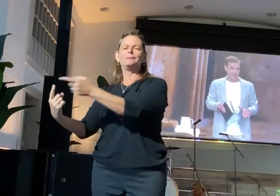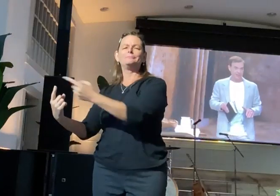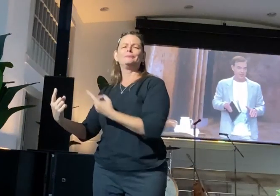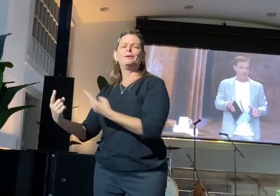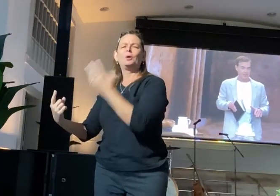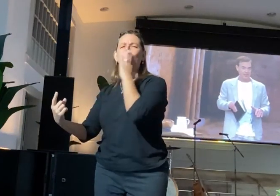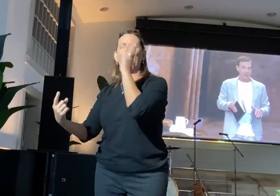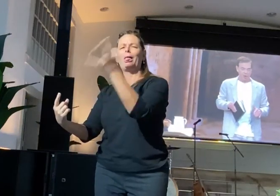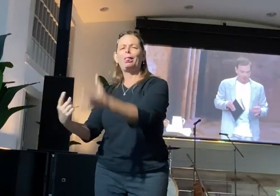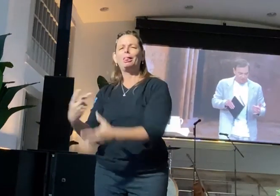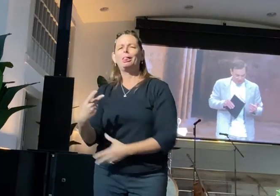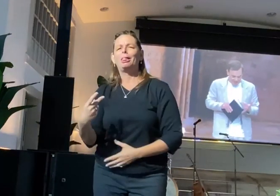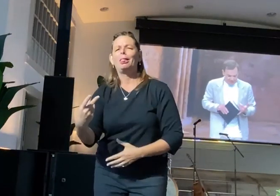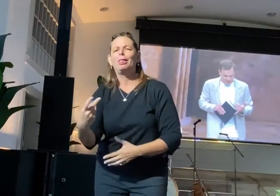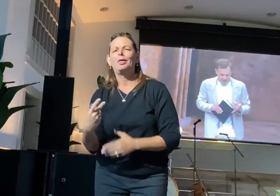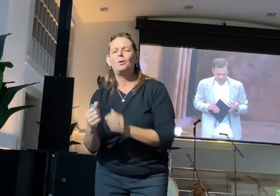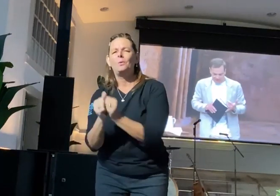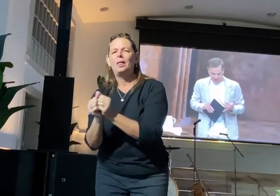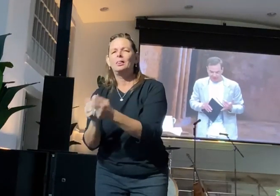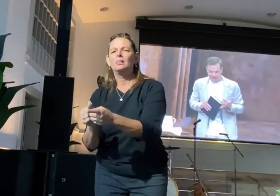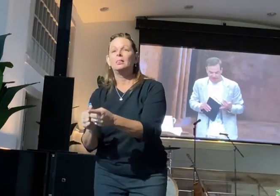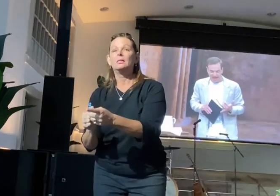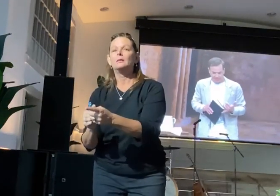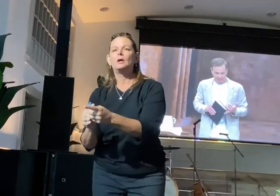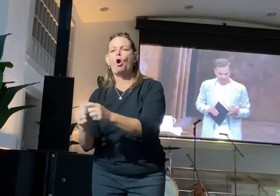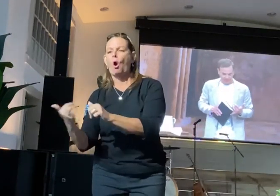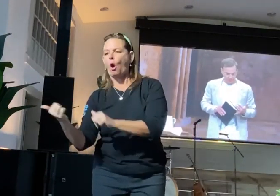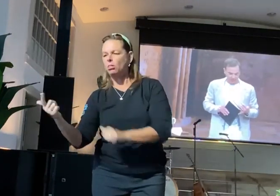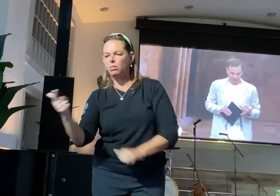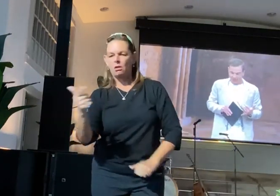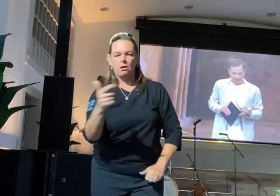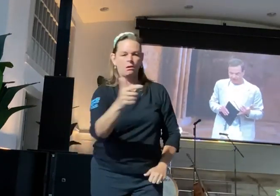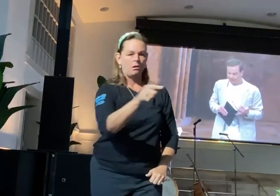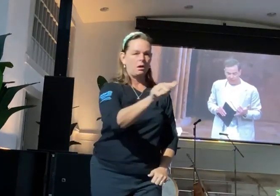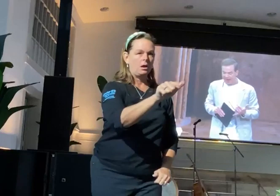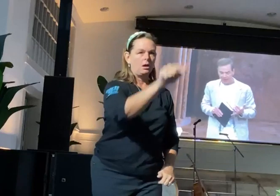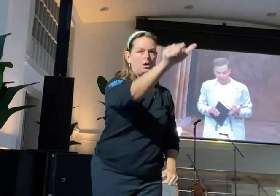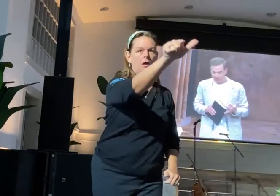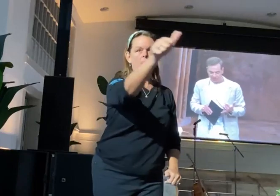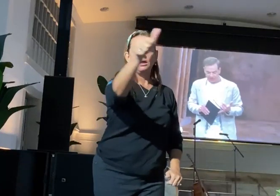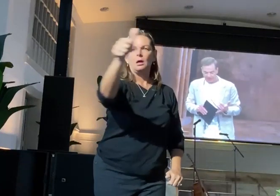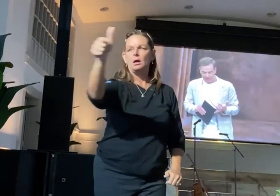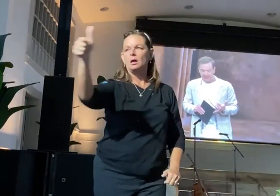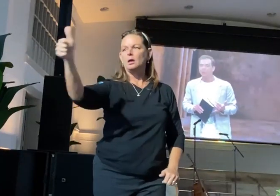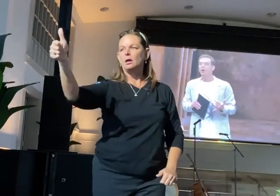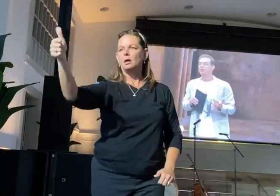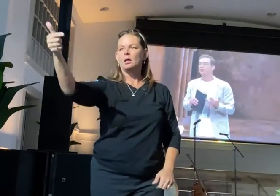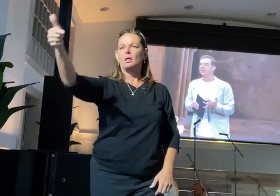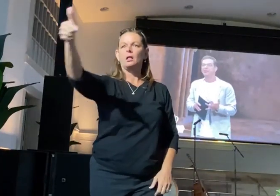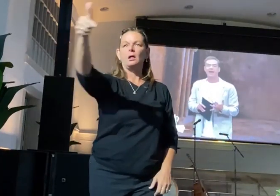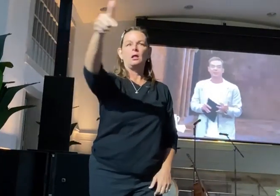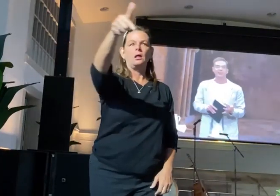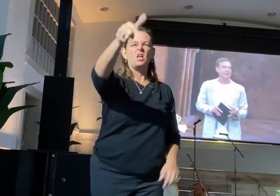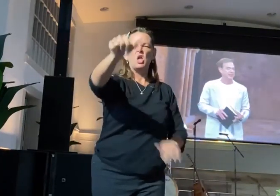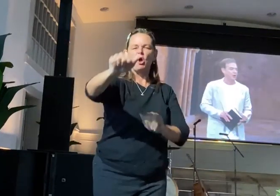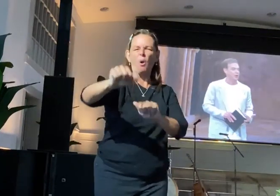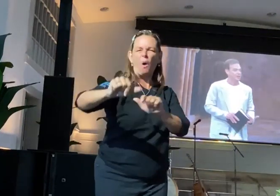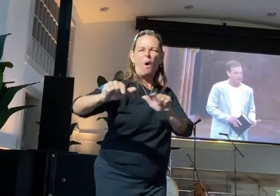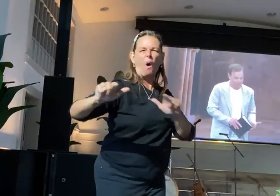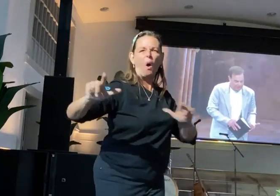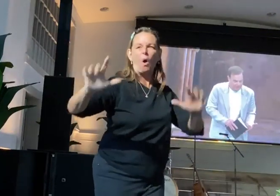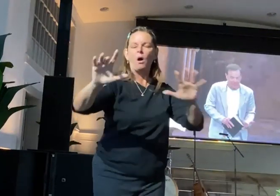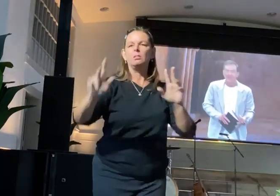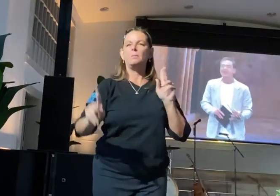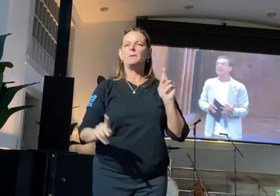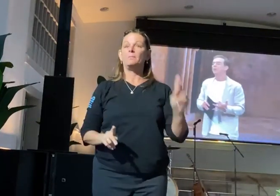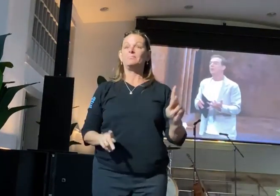feet. He washes Peter's feet. Peter's going to deny him in just a few hours. He washes the disciples' feet that